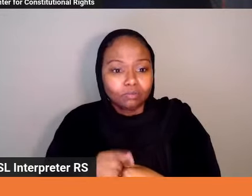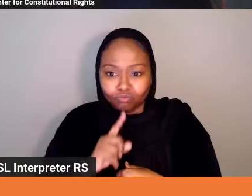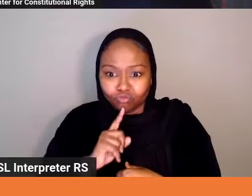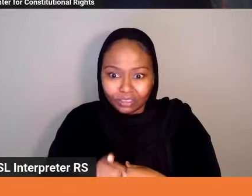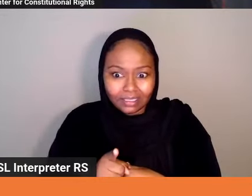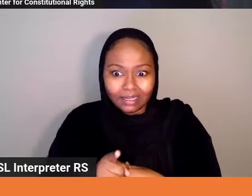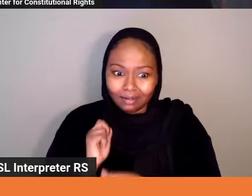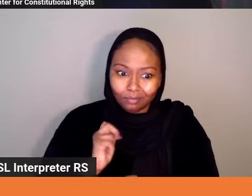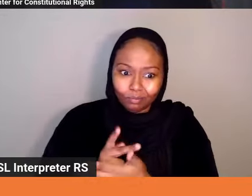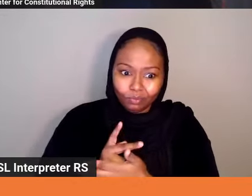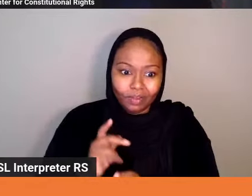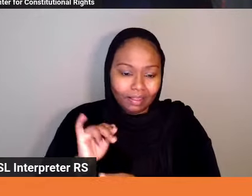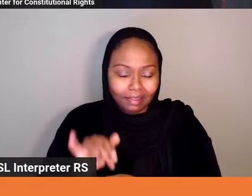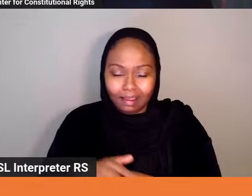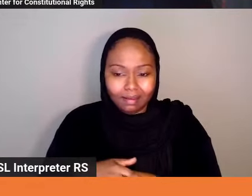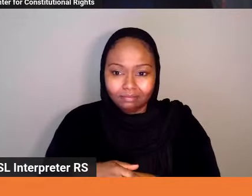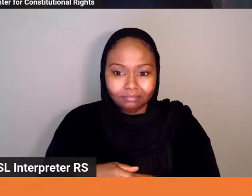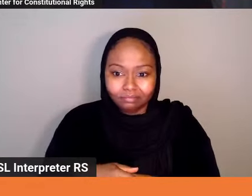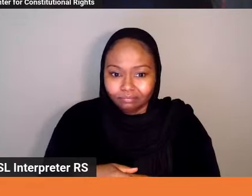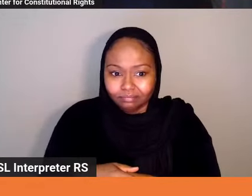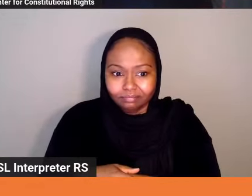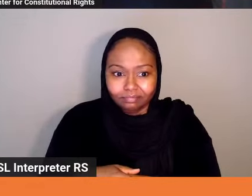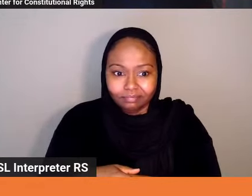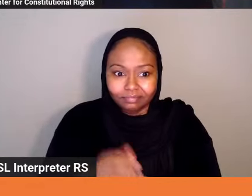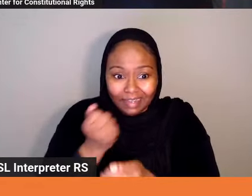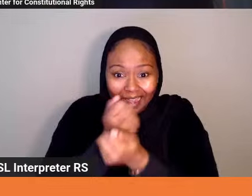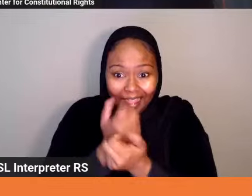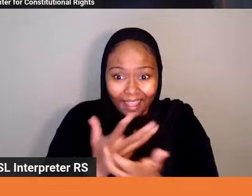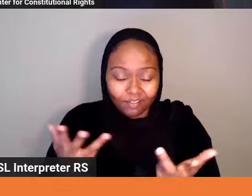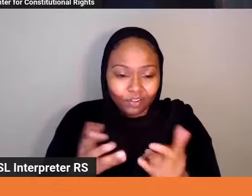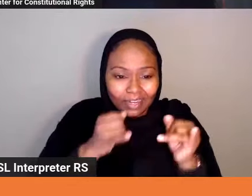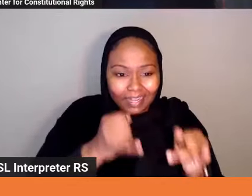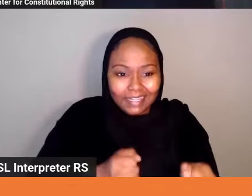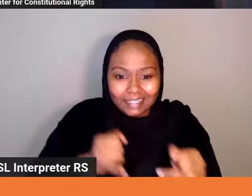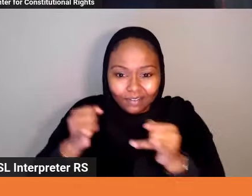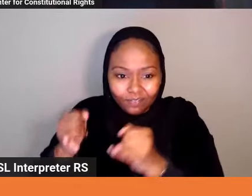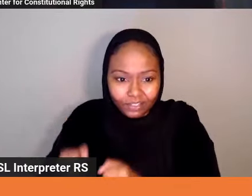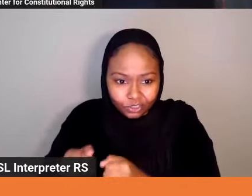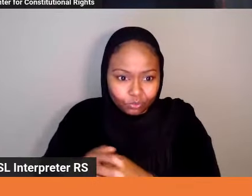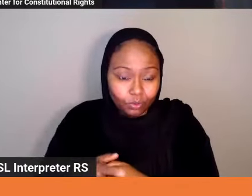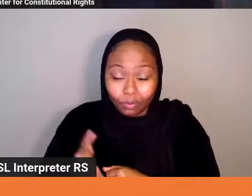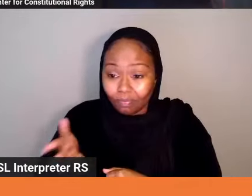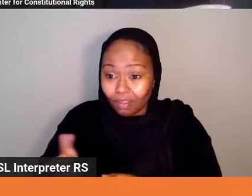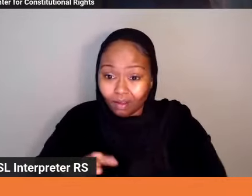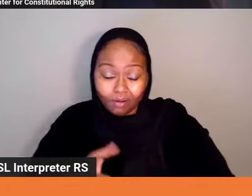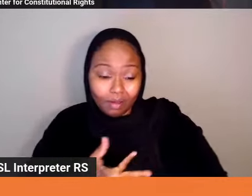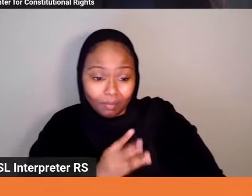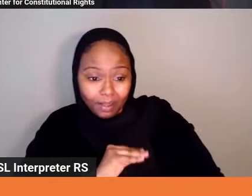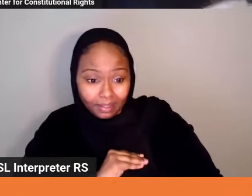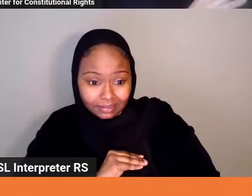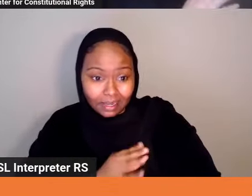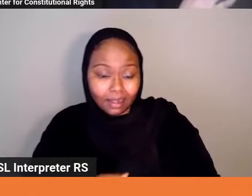reaffirming that every individual, be it in Palestine, in Guantanamo,